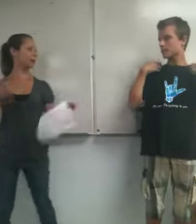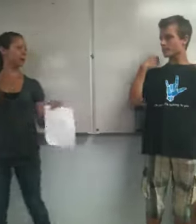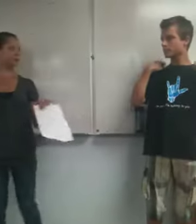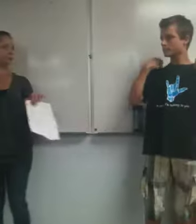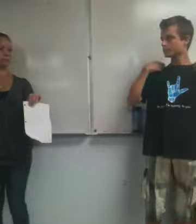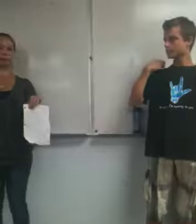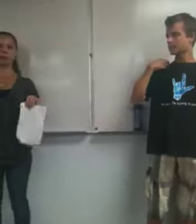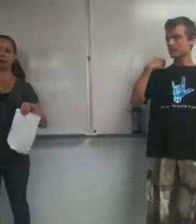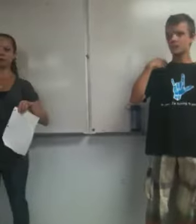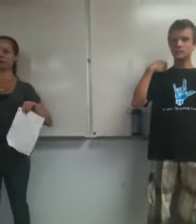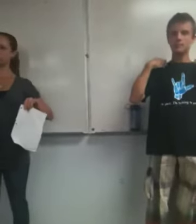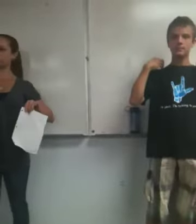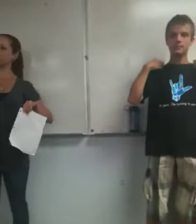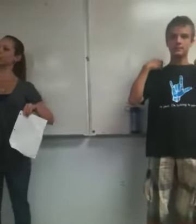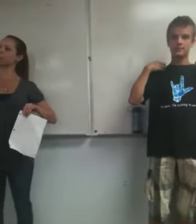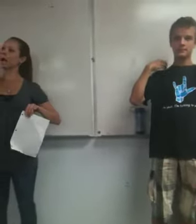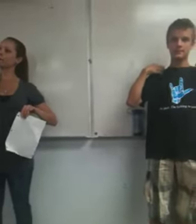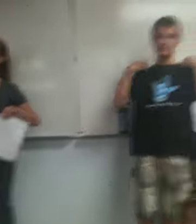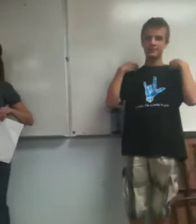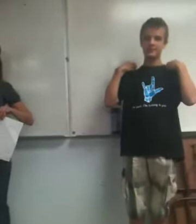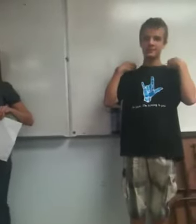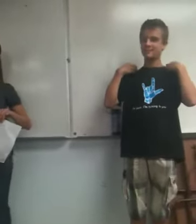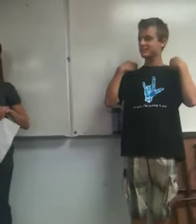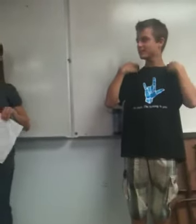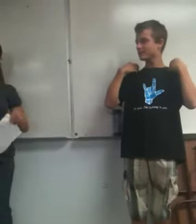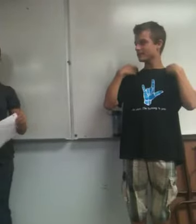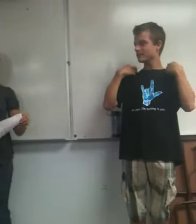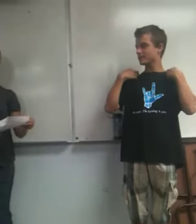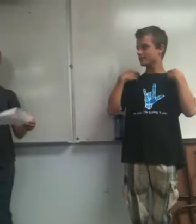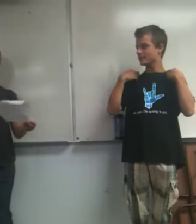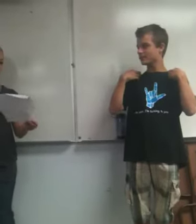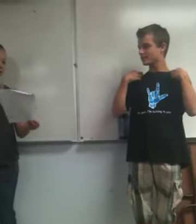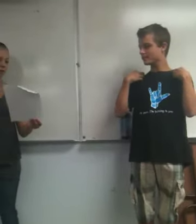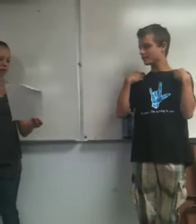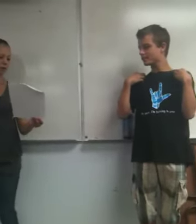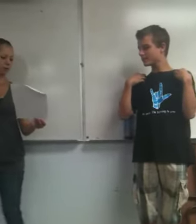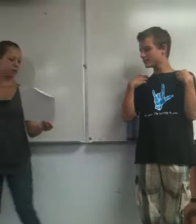Backpack. Like the shoulder straps for your backpack.